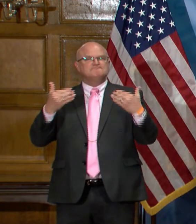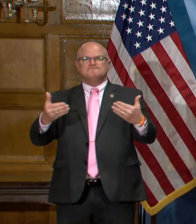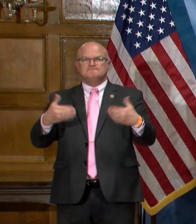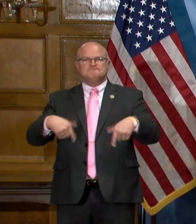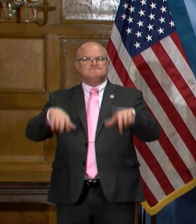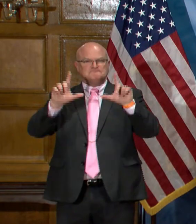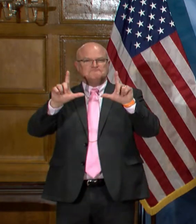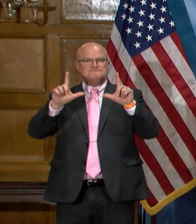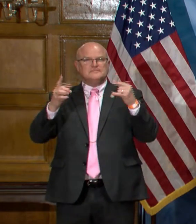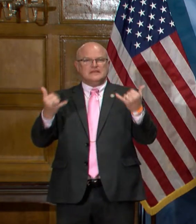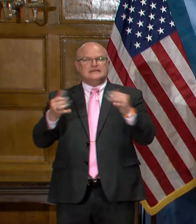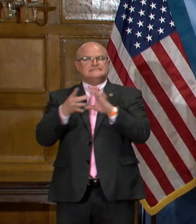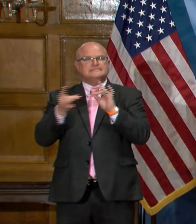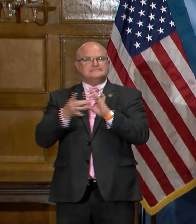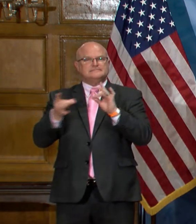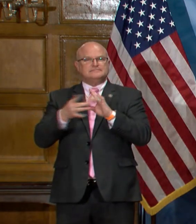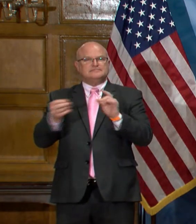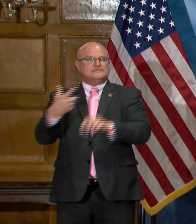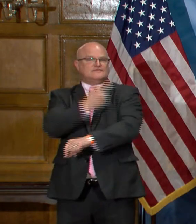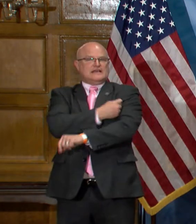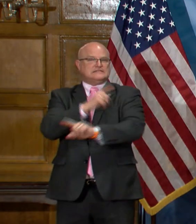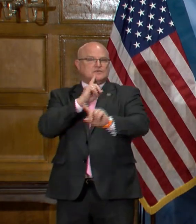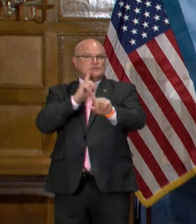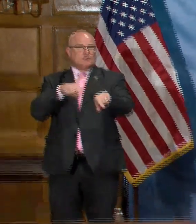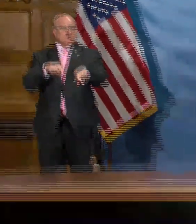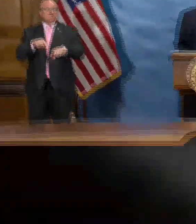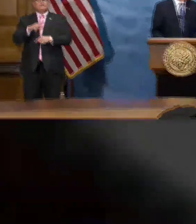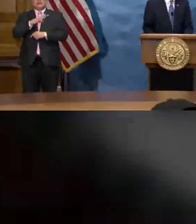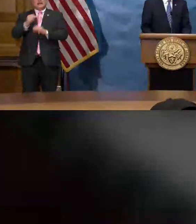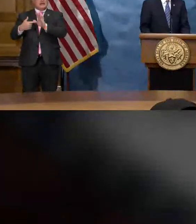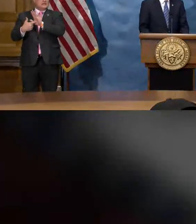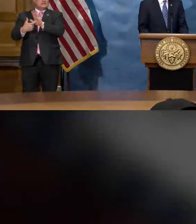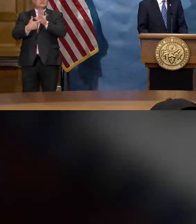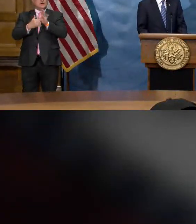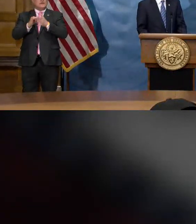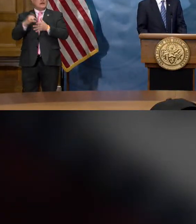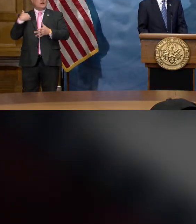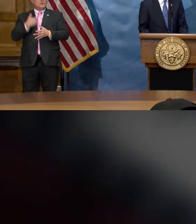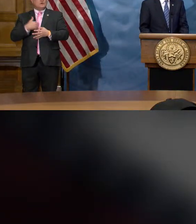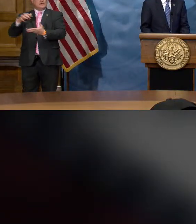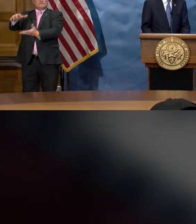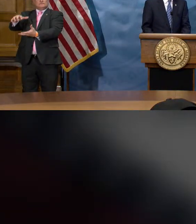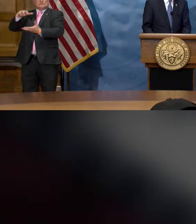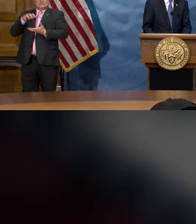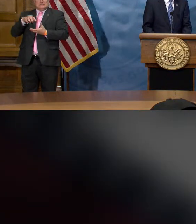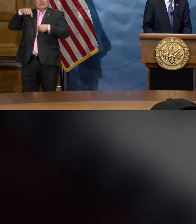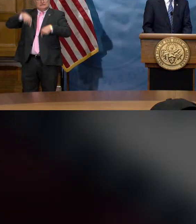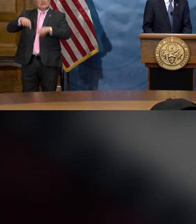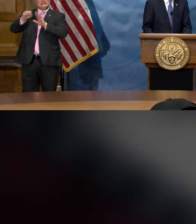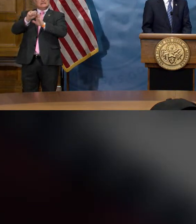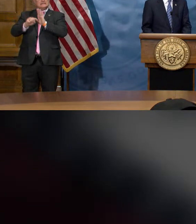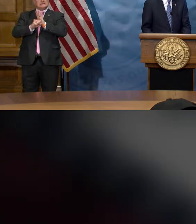look at the chart that gives our vaccine report. And it shows that we have received in the state,